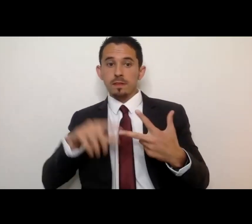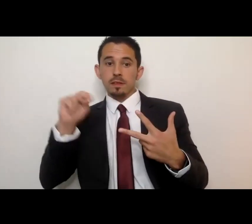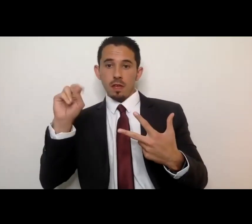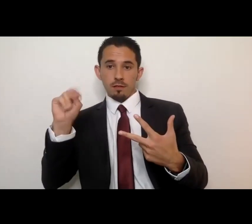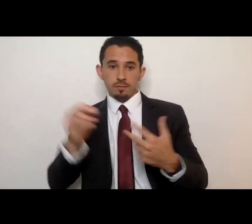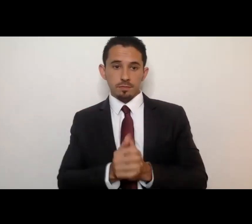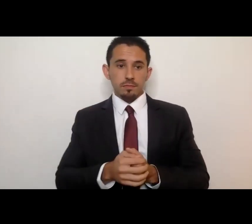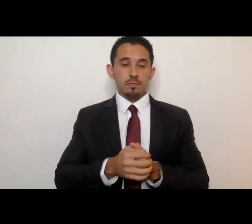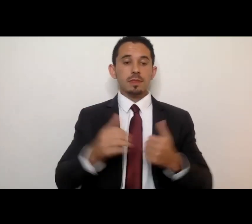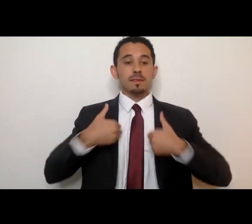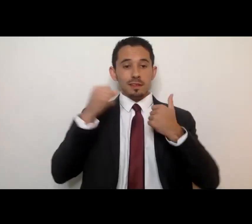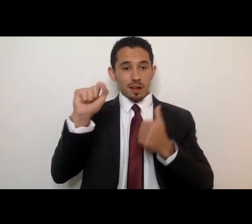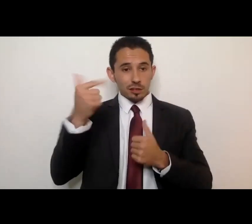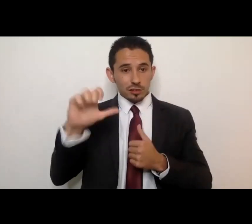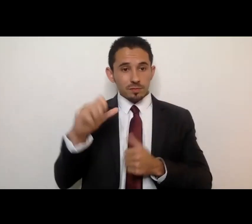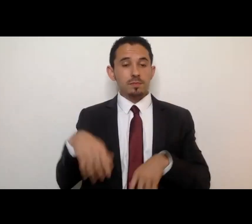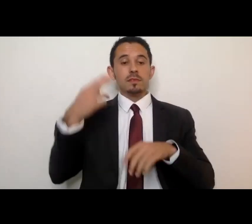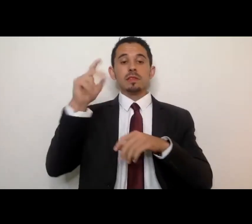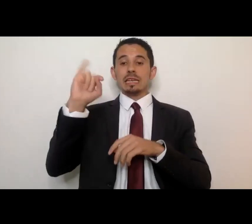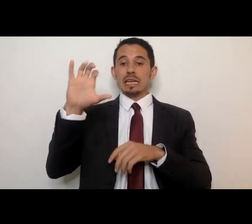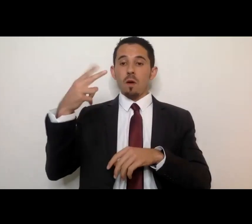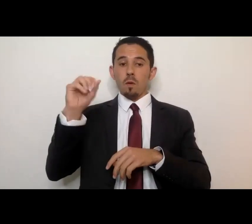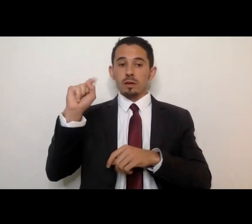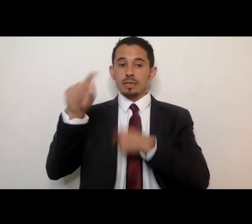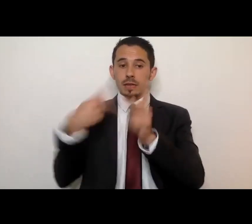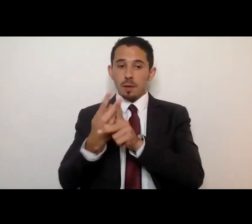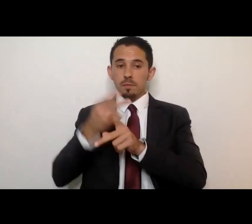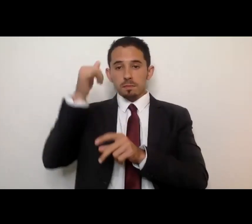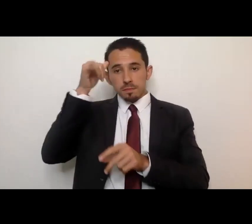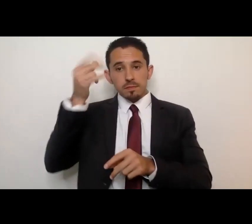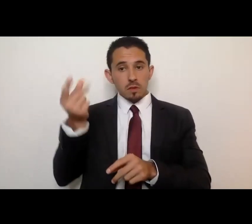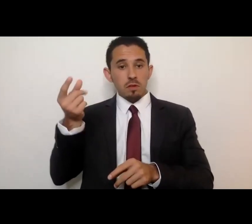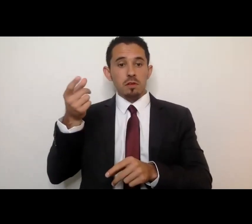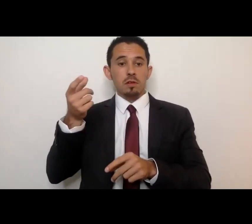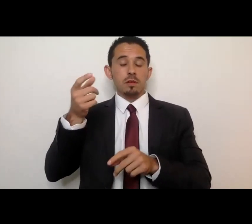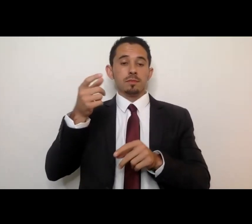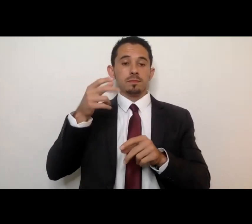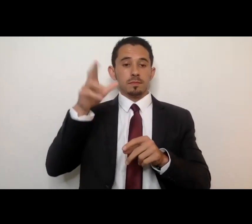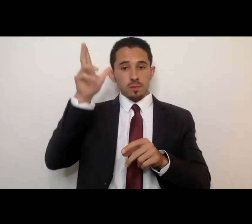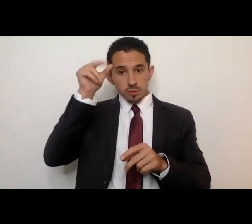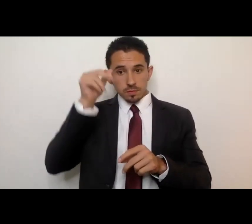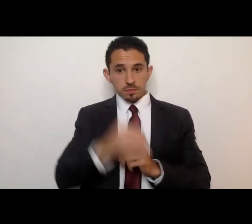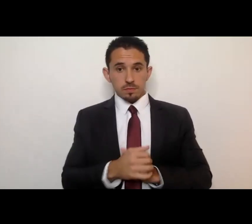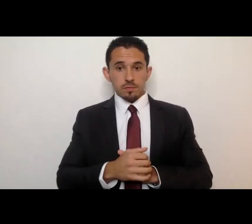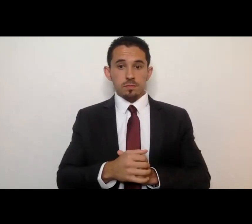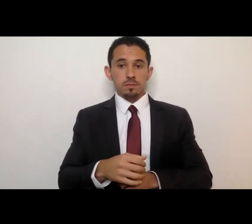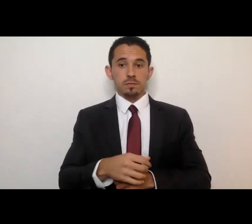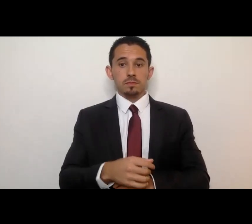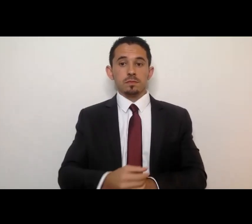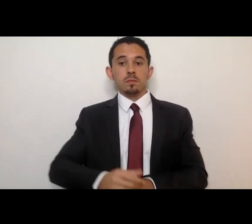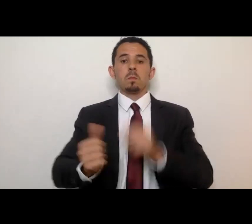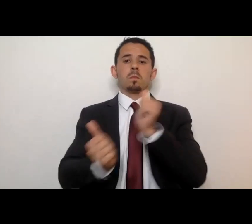So tick sex can be broken down into male, female, and non. I also broke this down into tick host type,